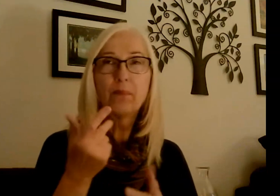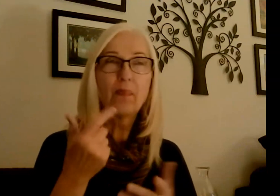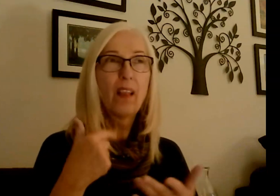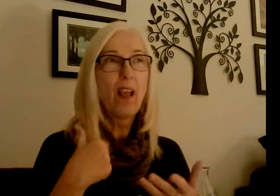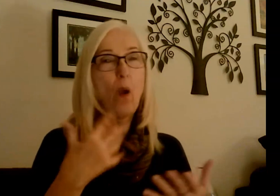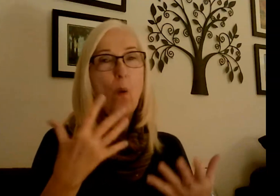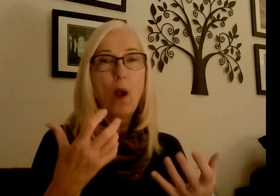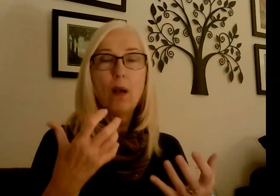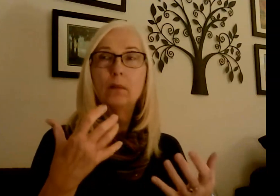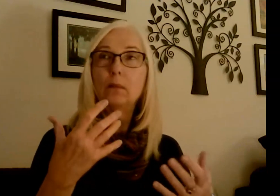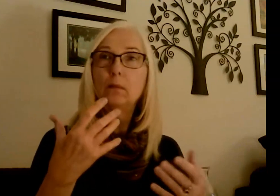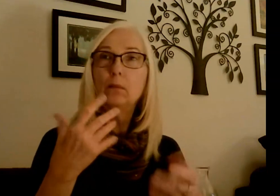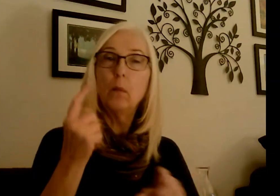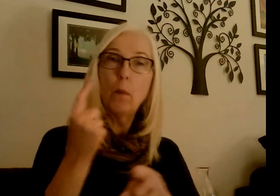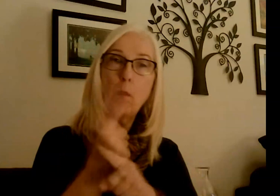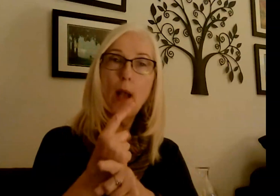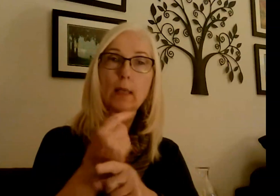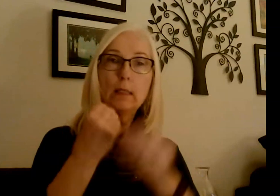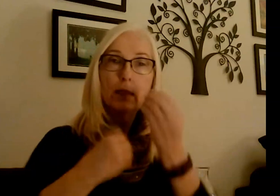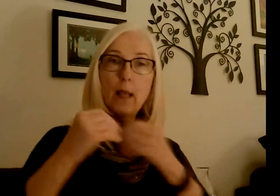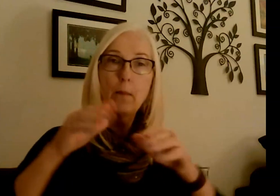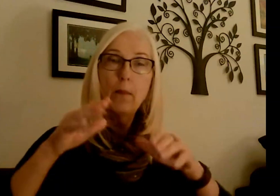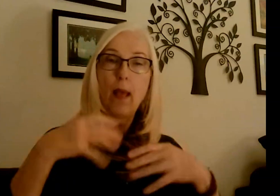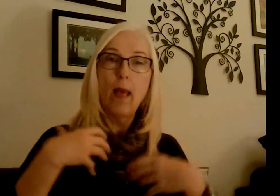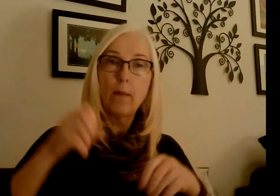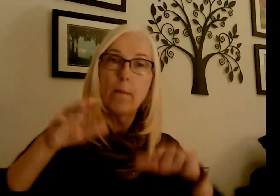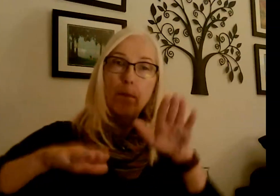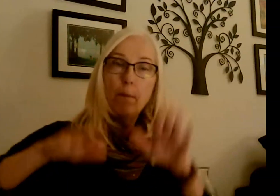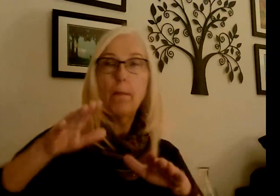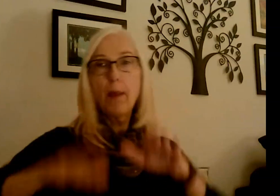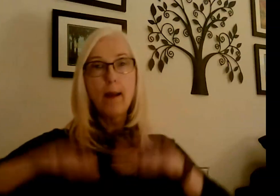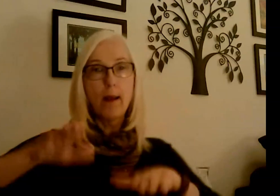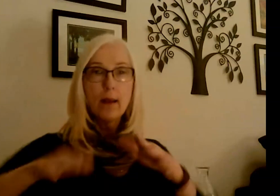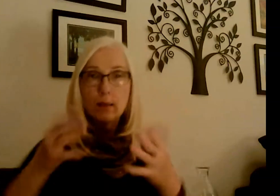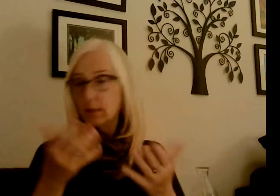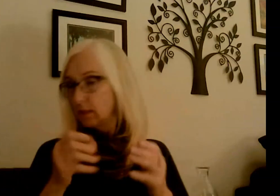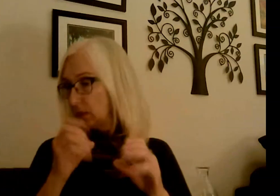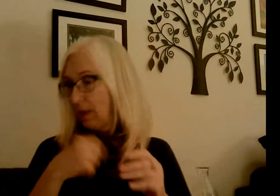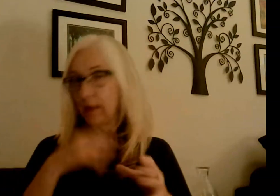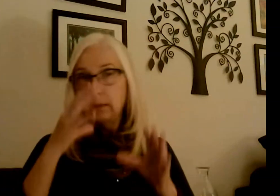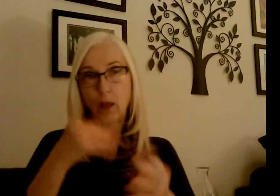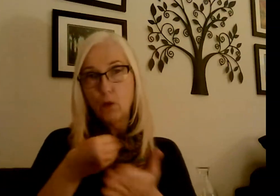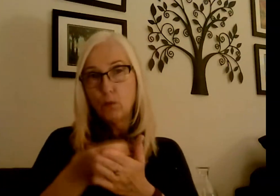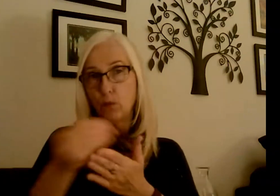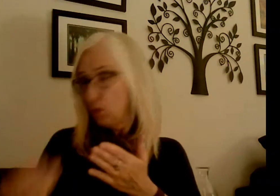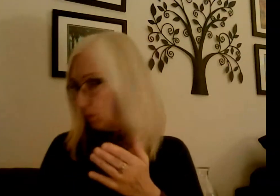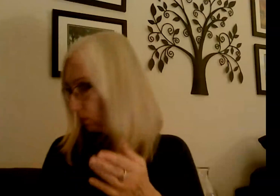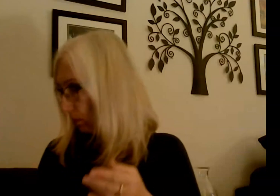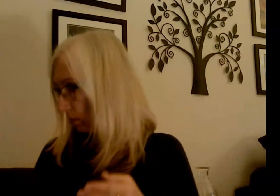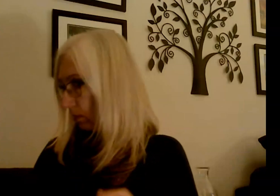But I wasn't too sure because the taste and the quality isn't really there. So I really wanted to find a balance.